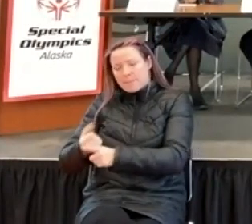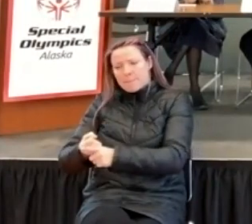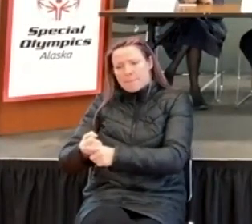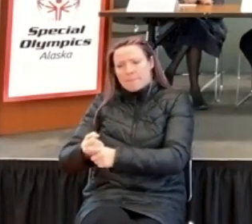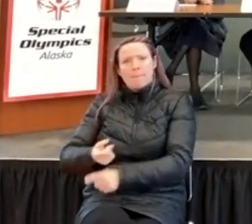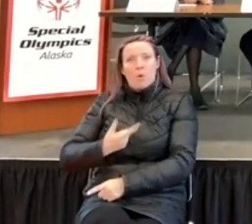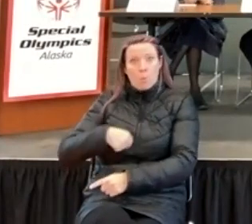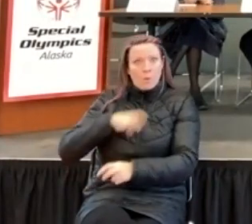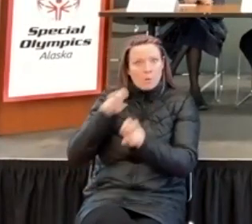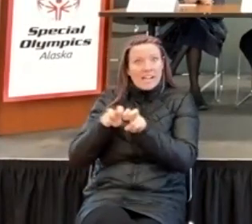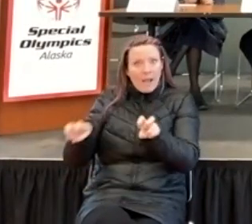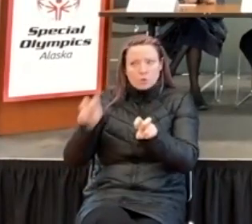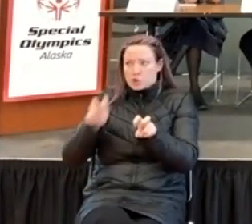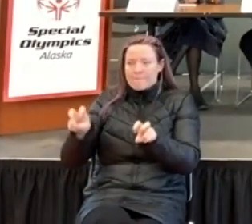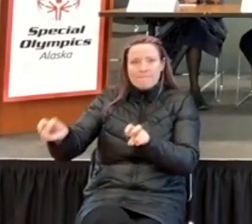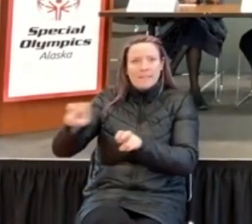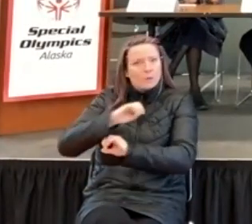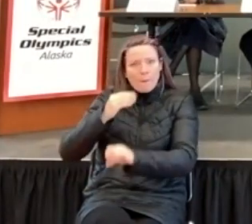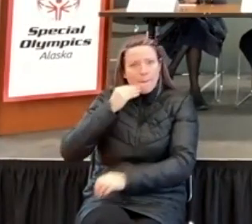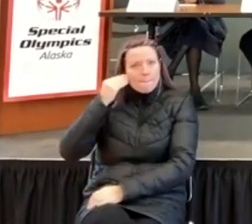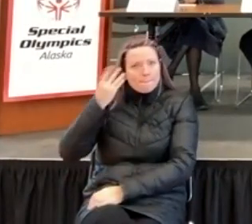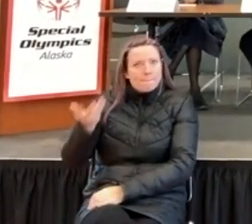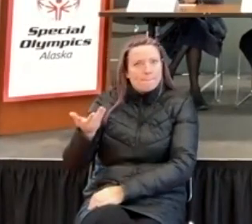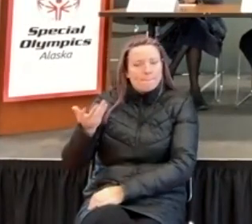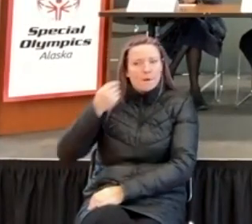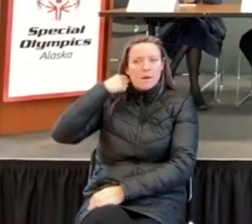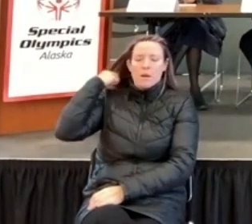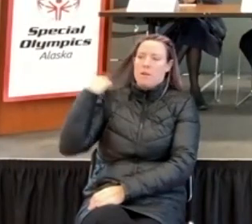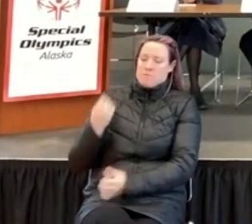were couch surfing. We were on the border of